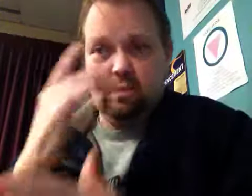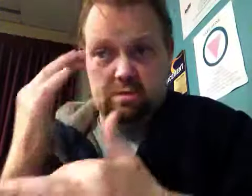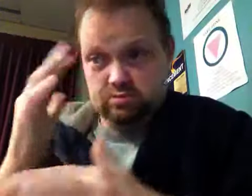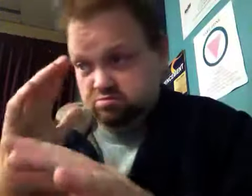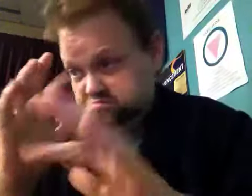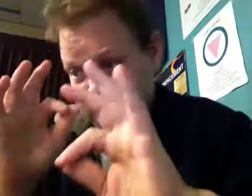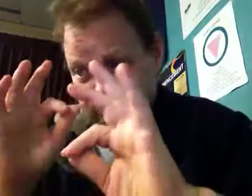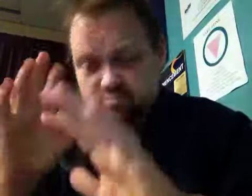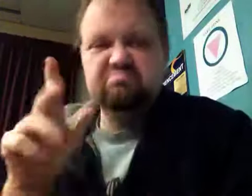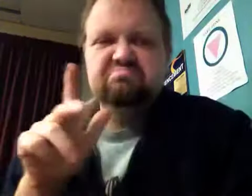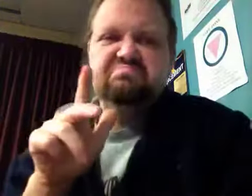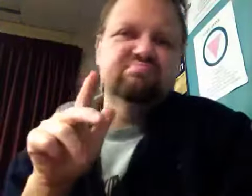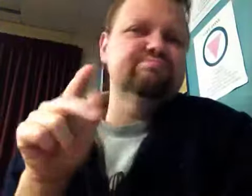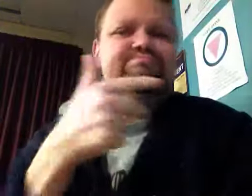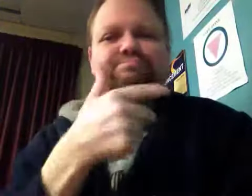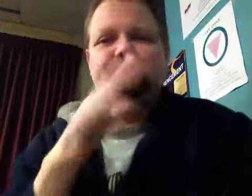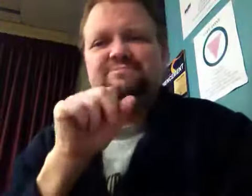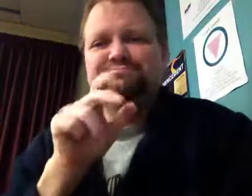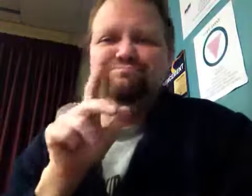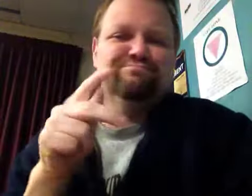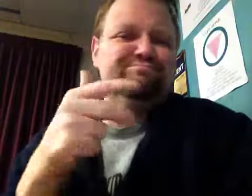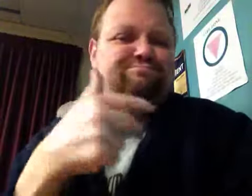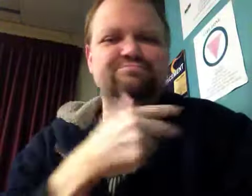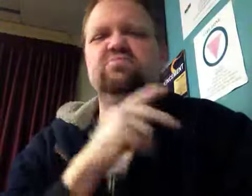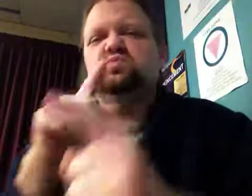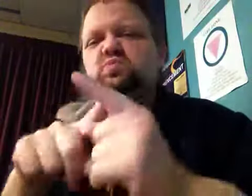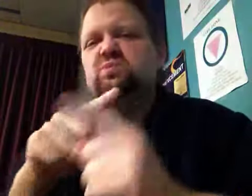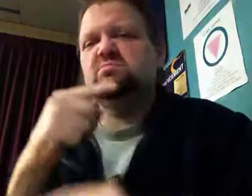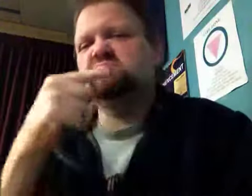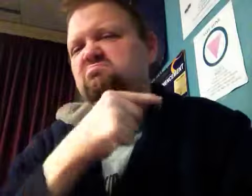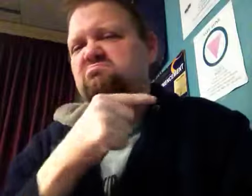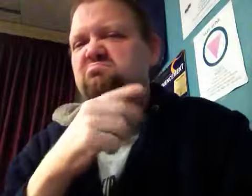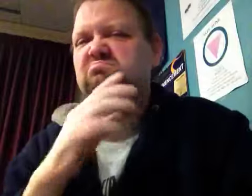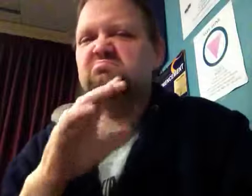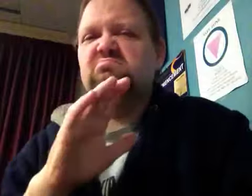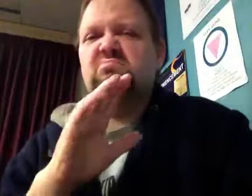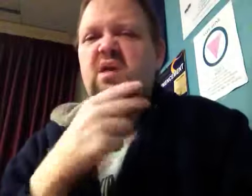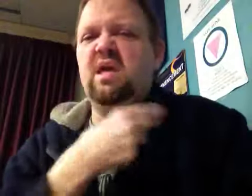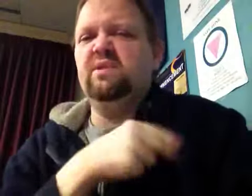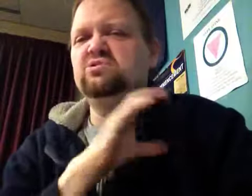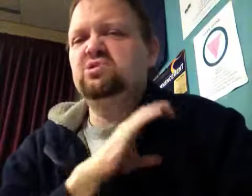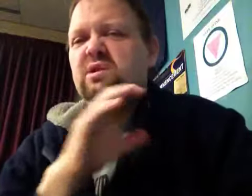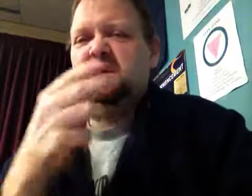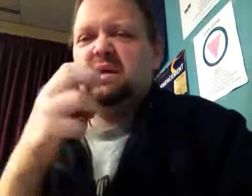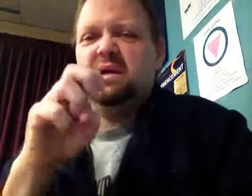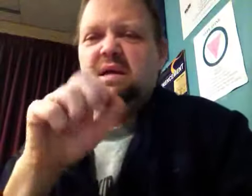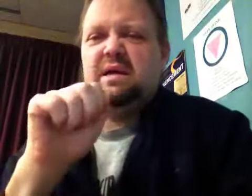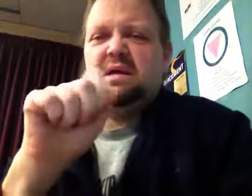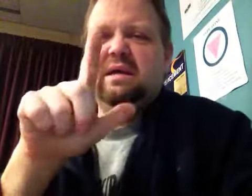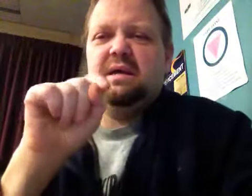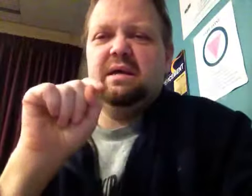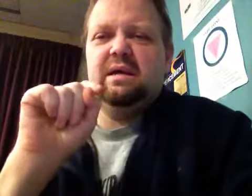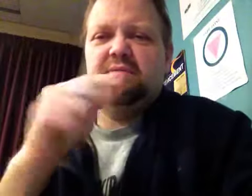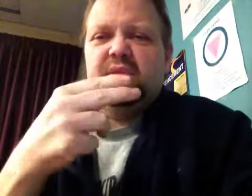Shinseki. There are other new developments tonight as well. Word that the issue of these alleged secret waiting lists might be even bigger than we thought. Drew joins me now